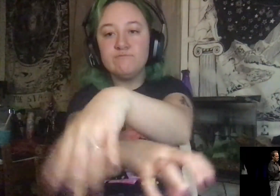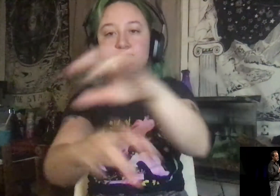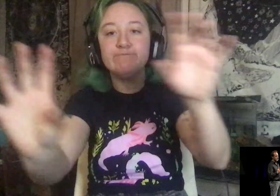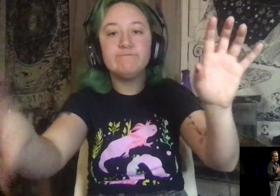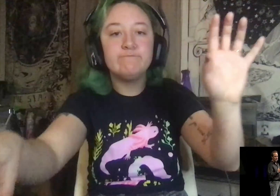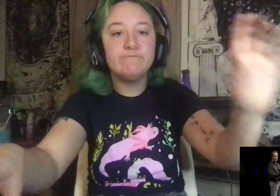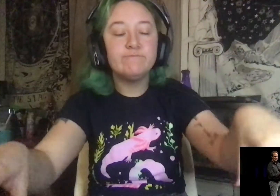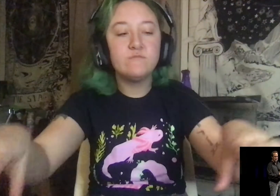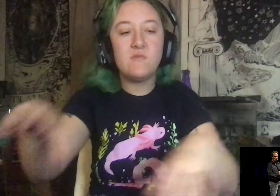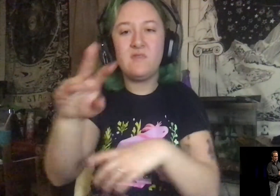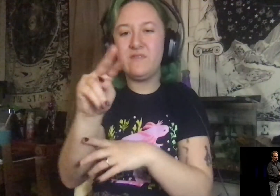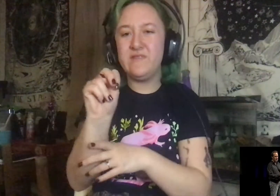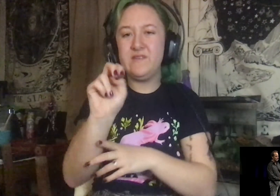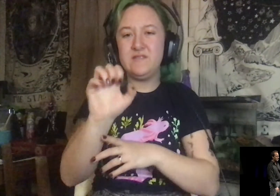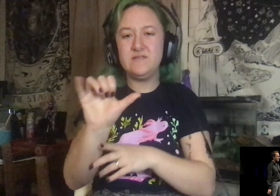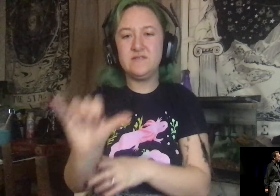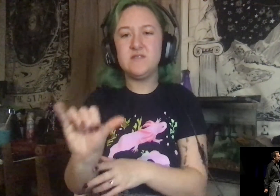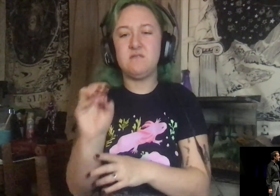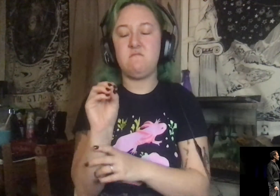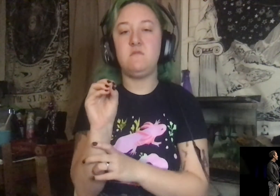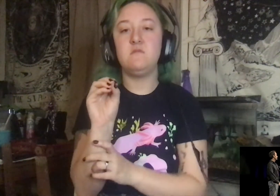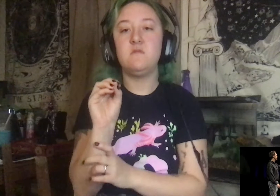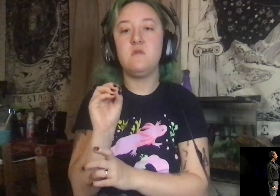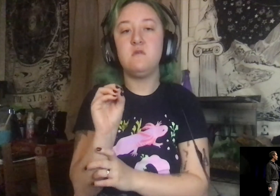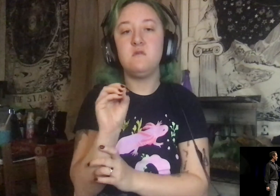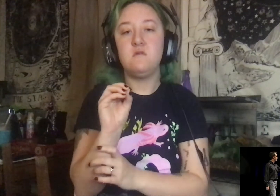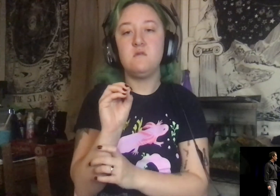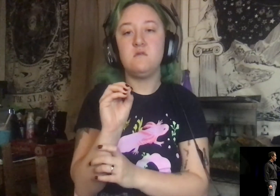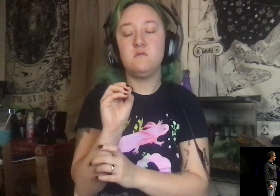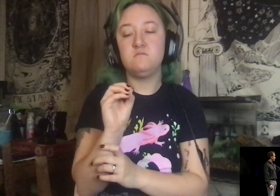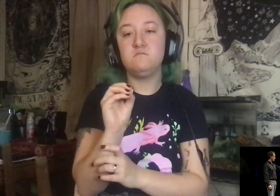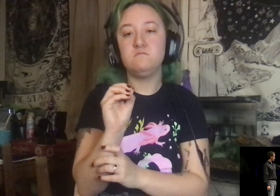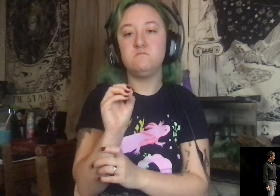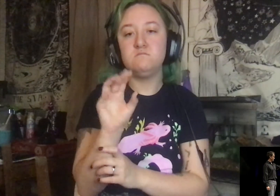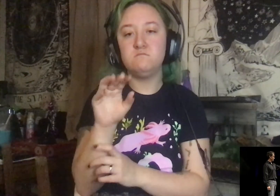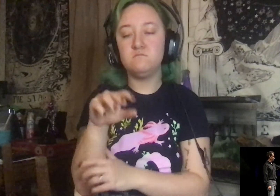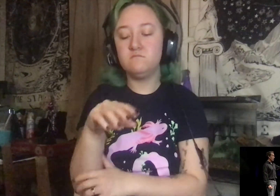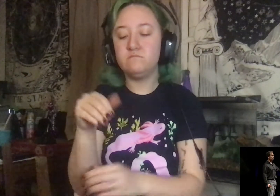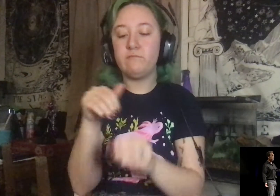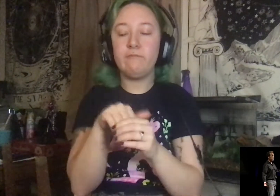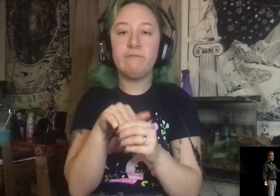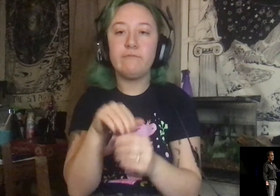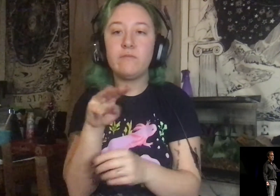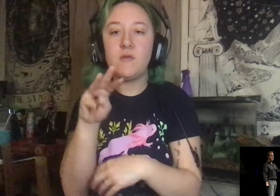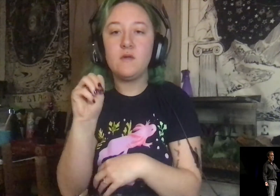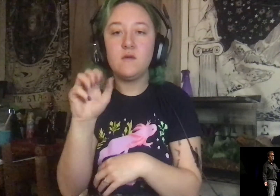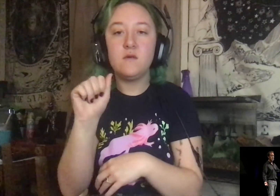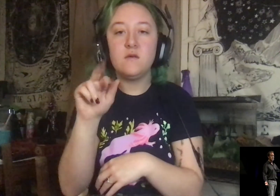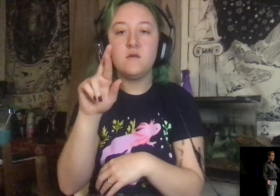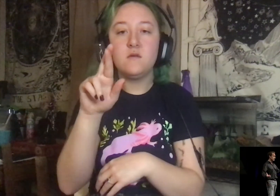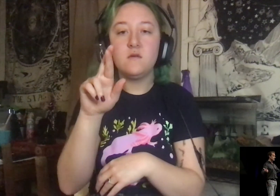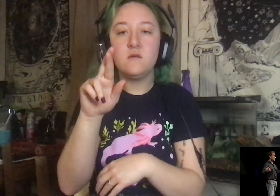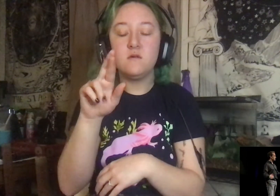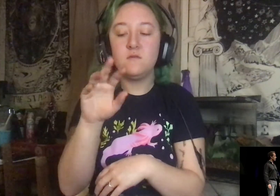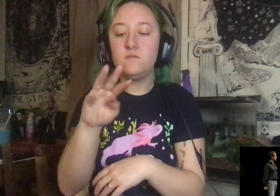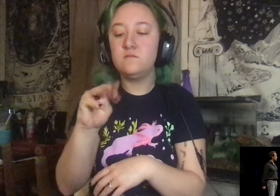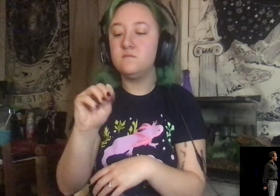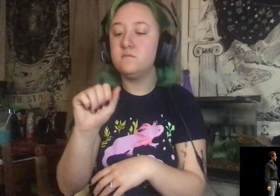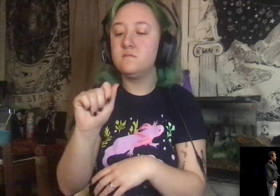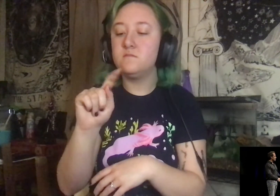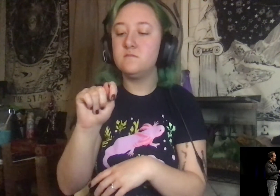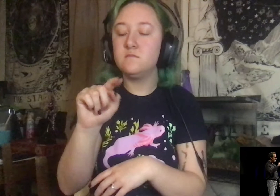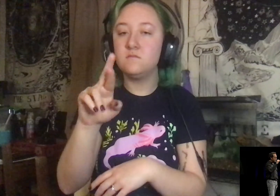It's crushing when the audience sees it the right way. Neo in The Matrix, oh, I'm living in a computer program. That's